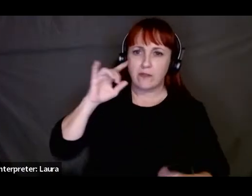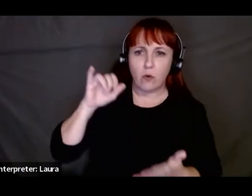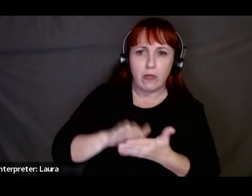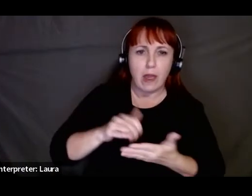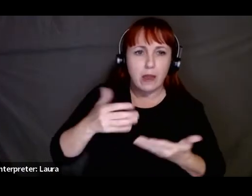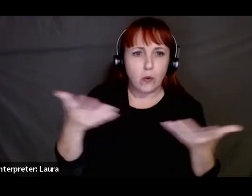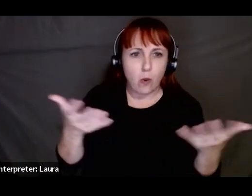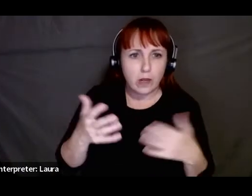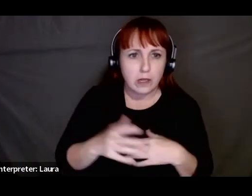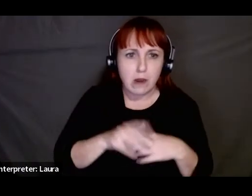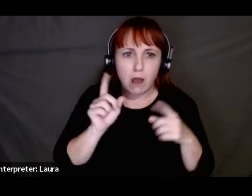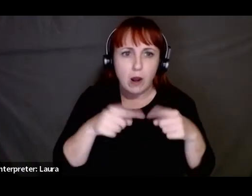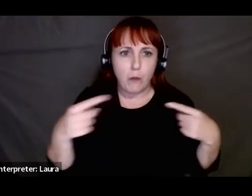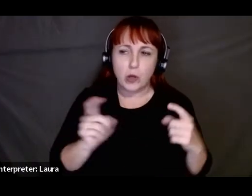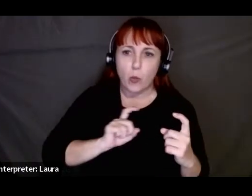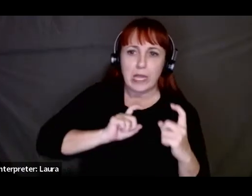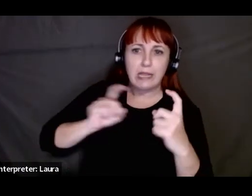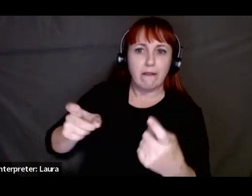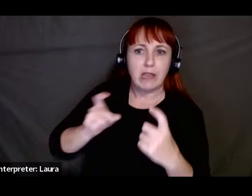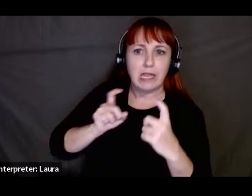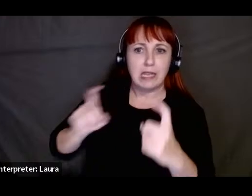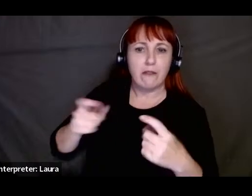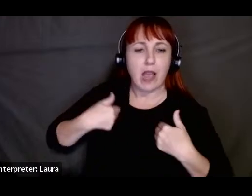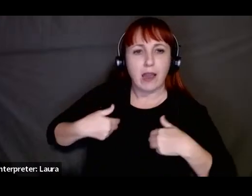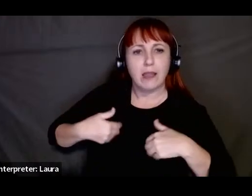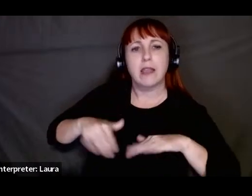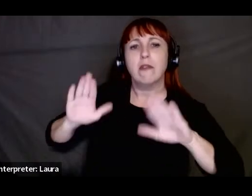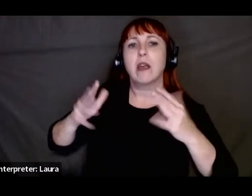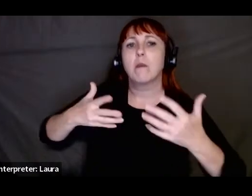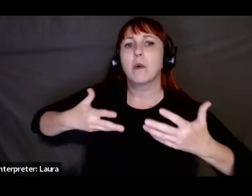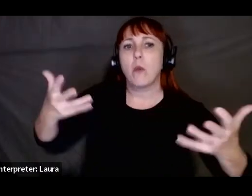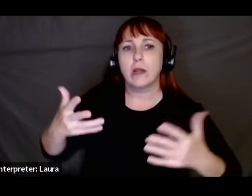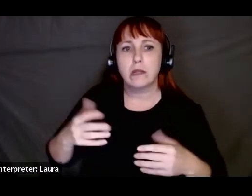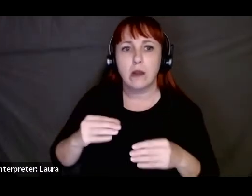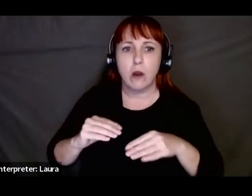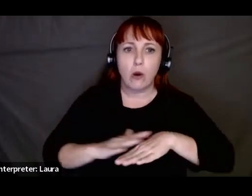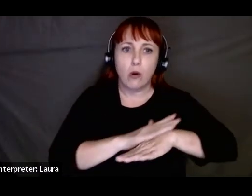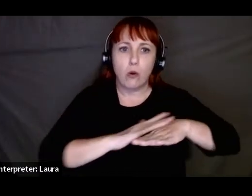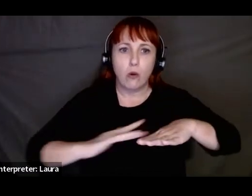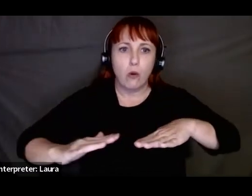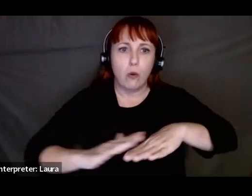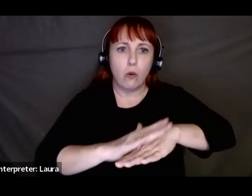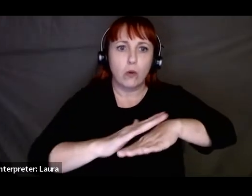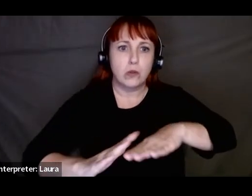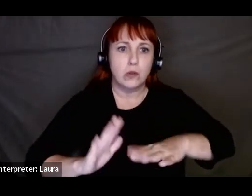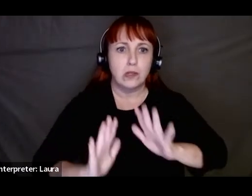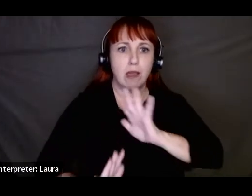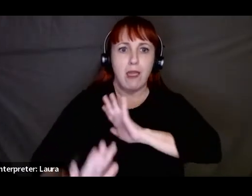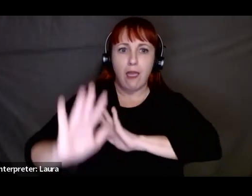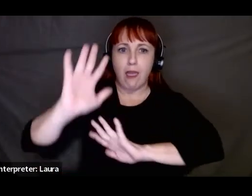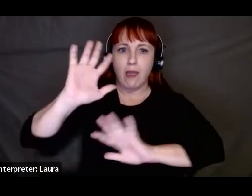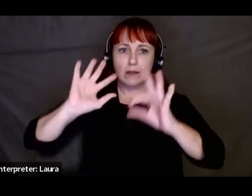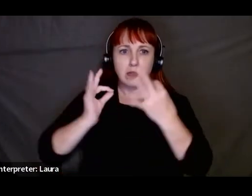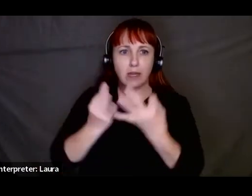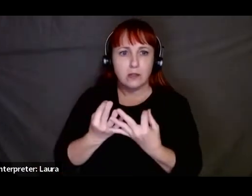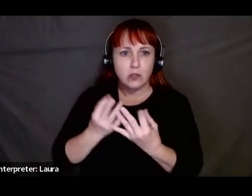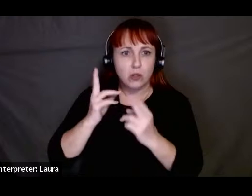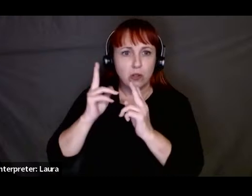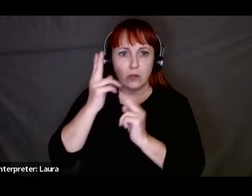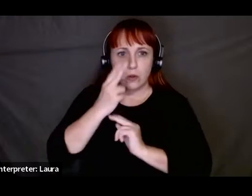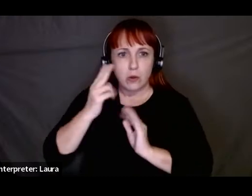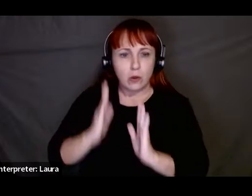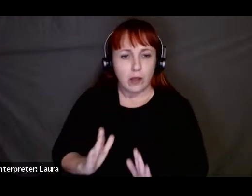opposed to what Hawaii has already given. Right? So these lands up here are coastal lands from the ancestors of veterans of the